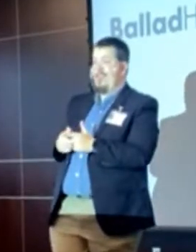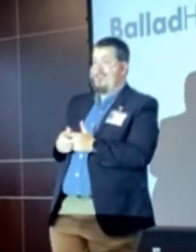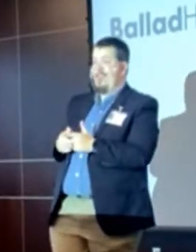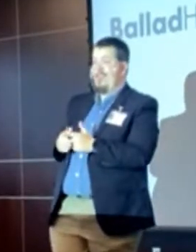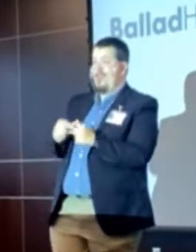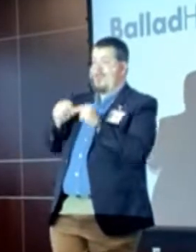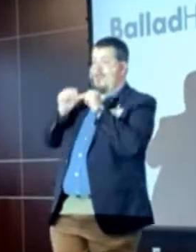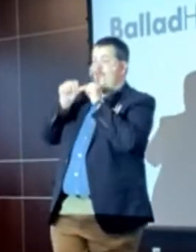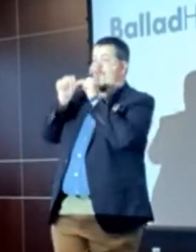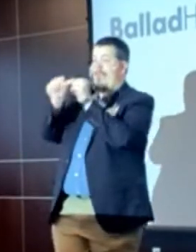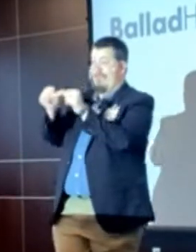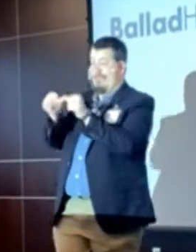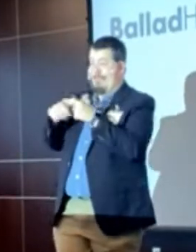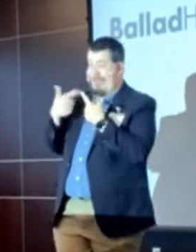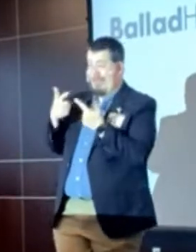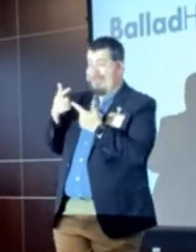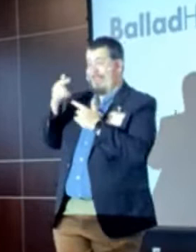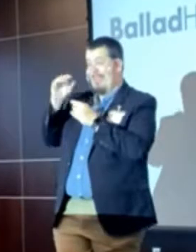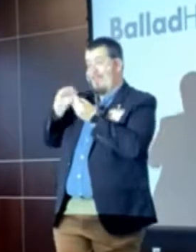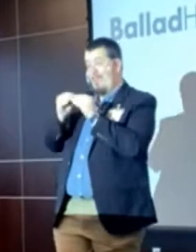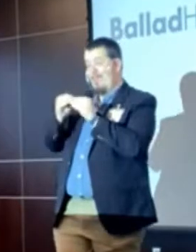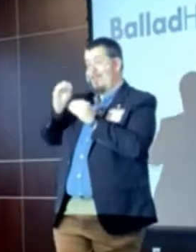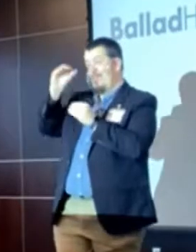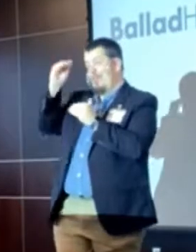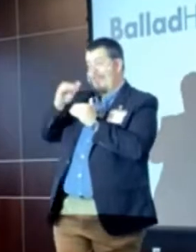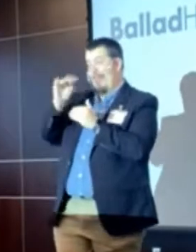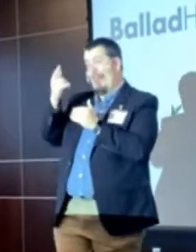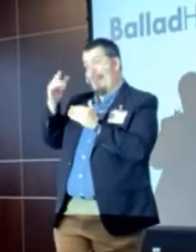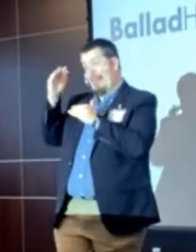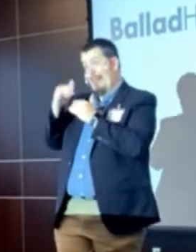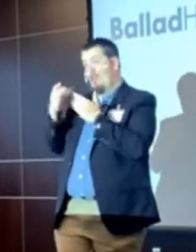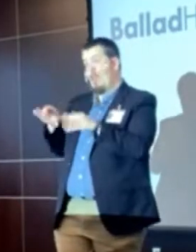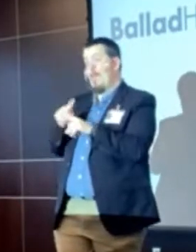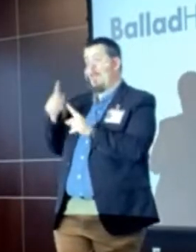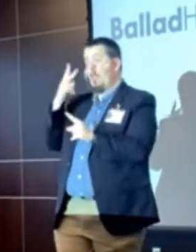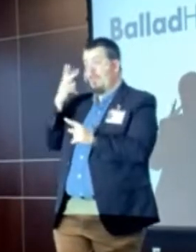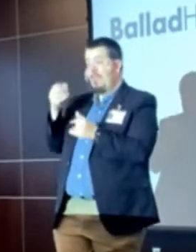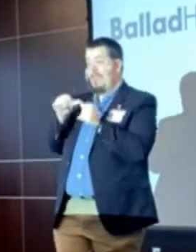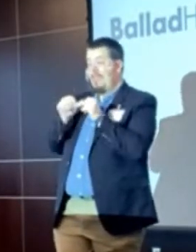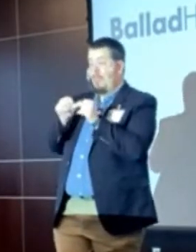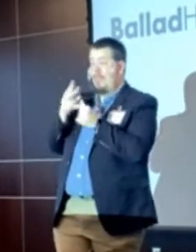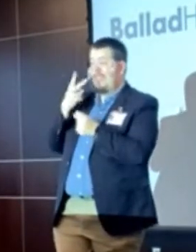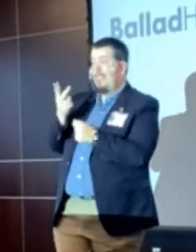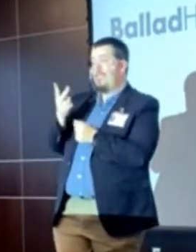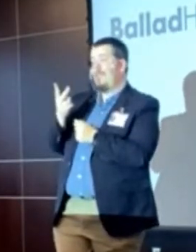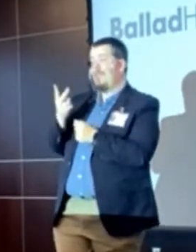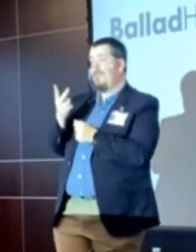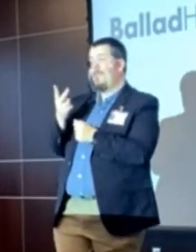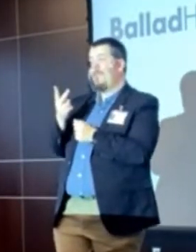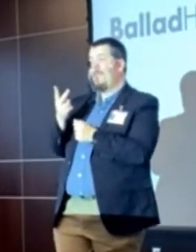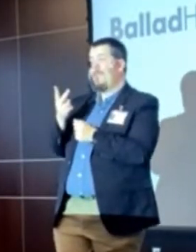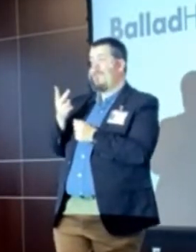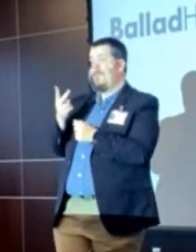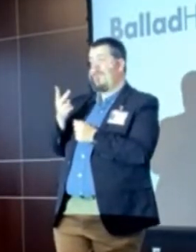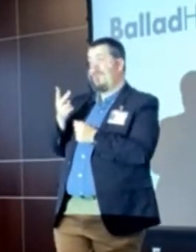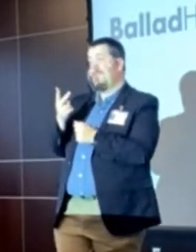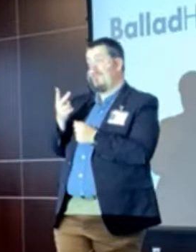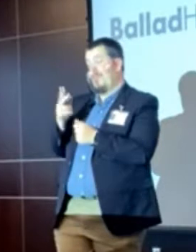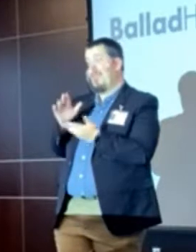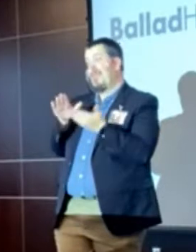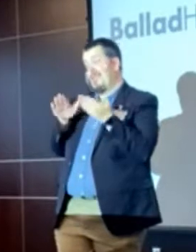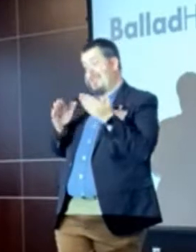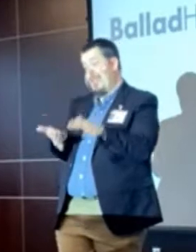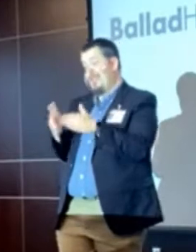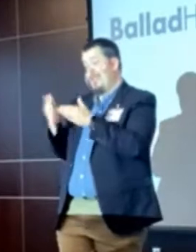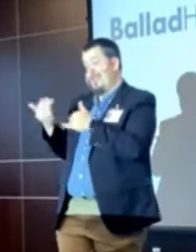the survivability goes down for that group as well. And so we'll continue to see a number of deaths. We'll continue